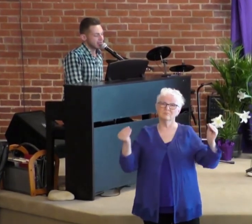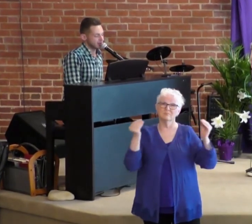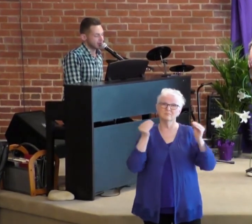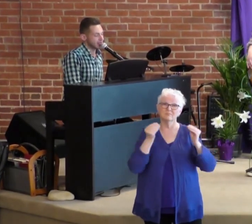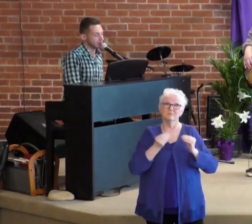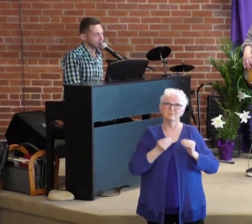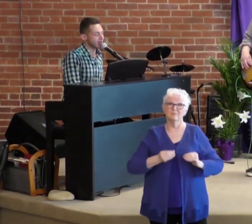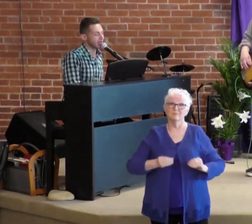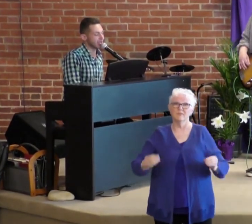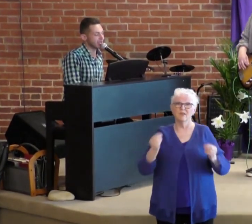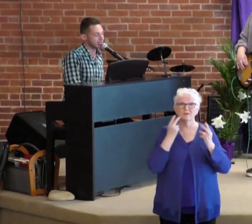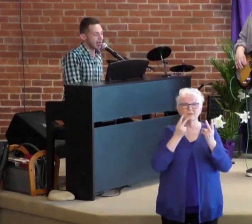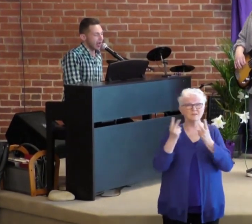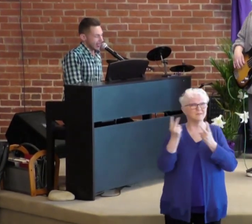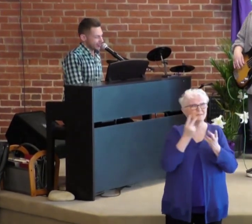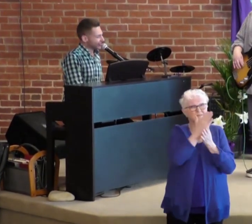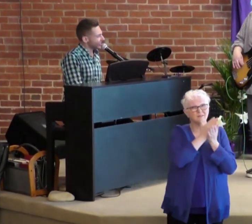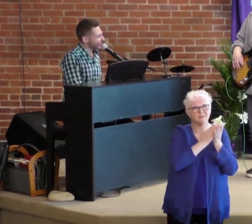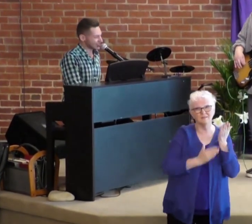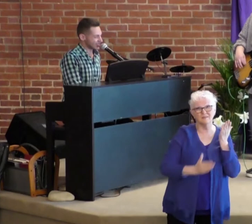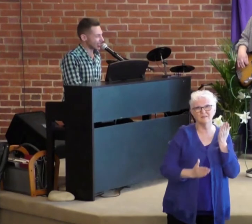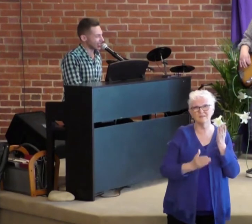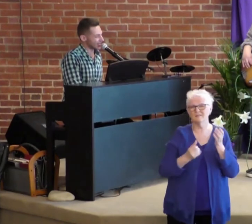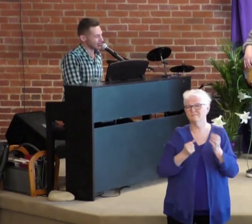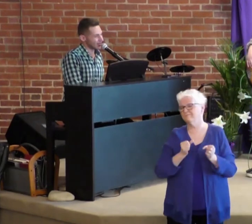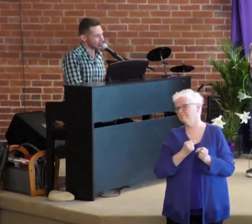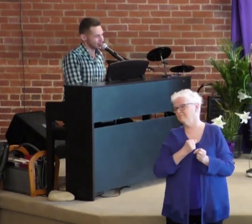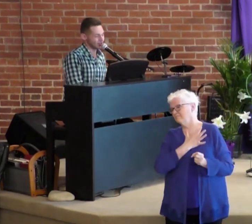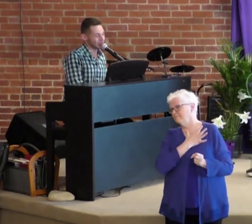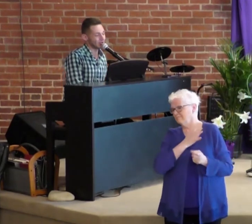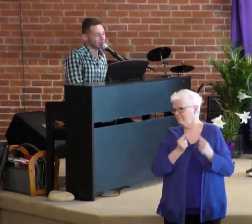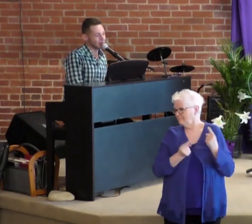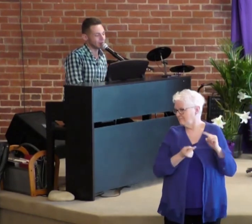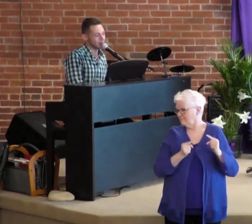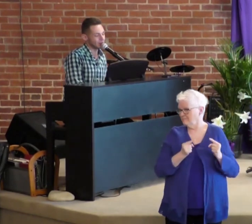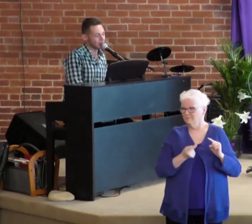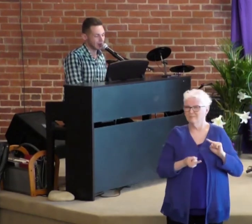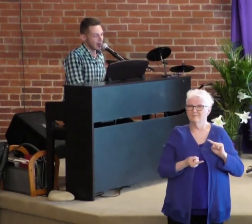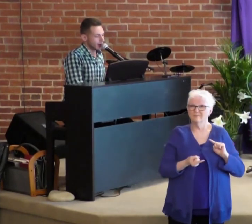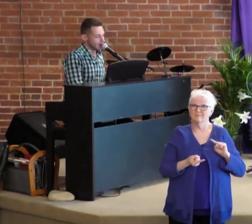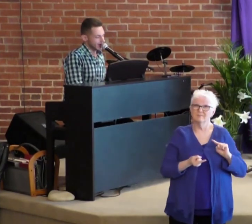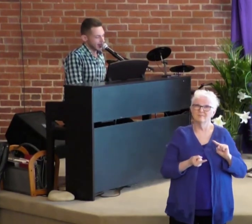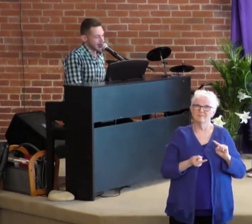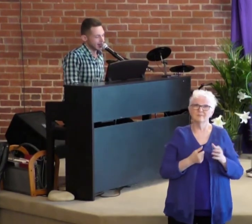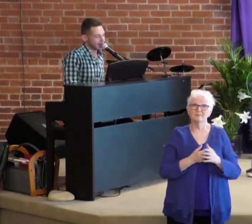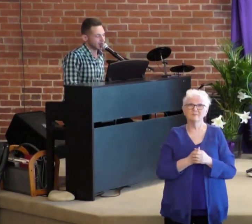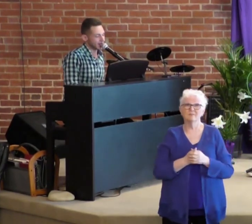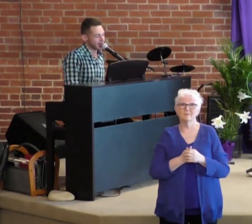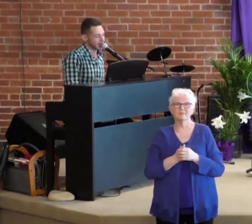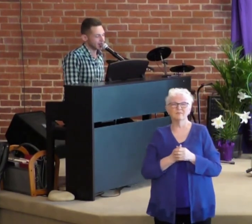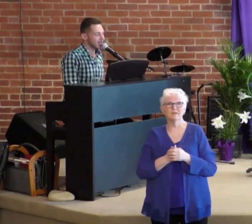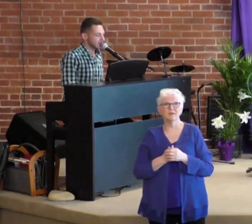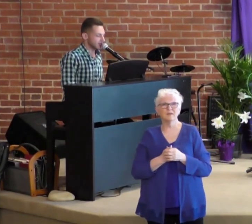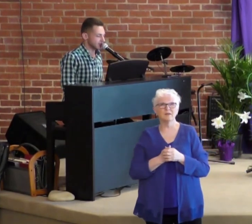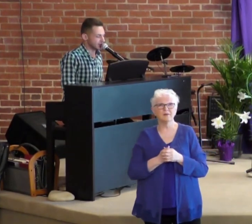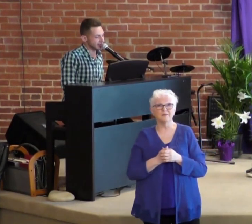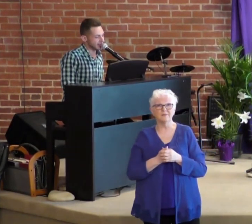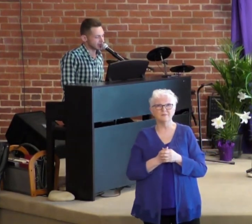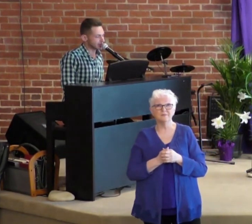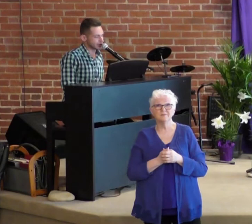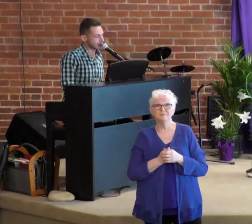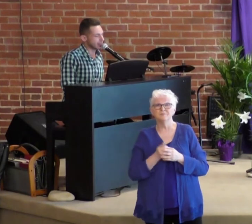heart is filled with pain I just can't undo. But anything